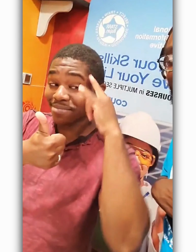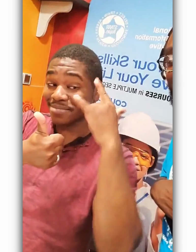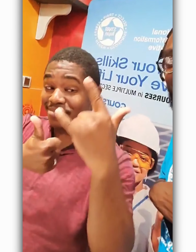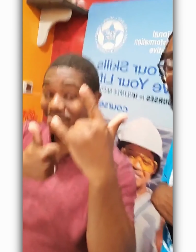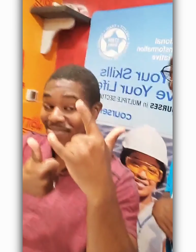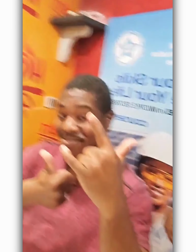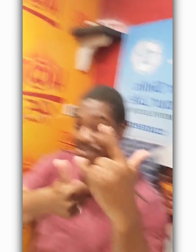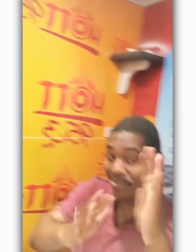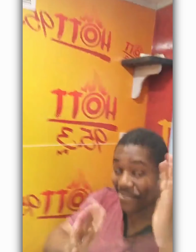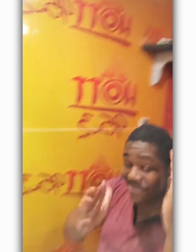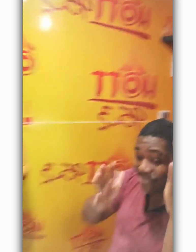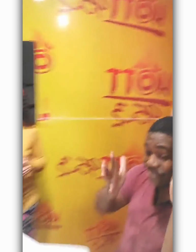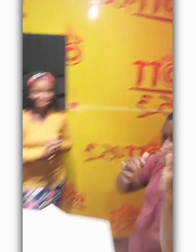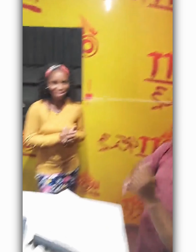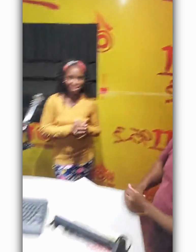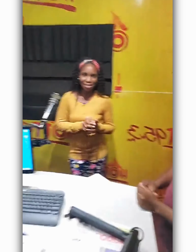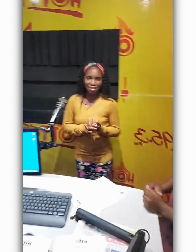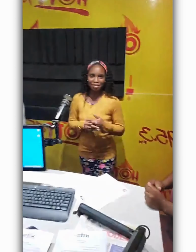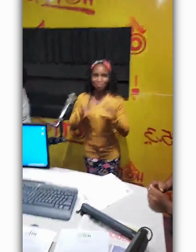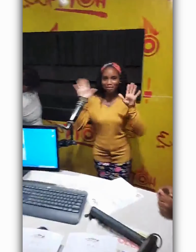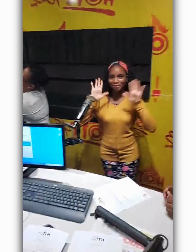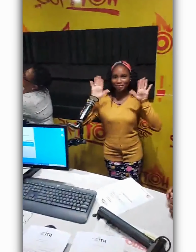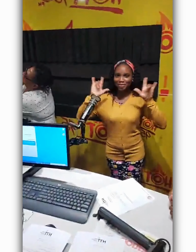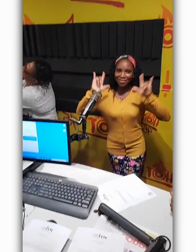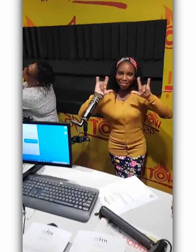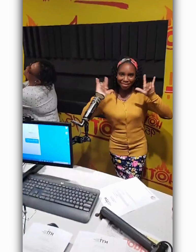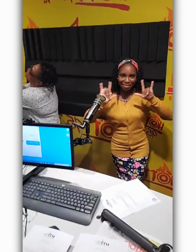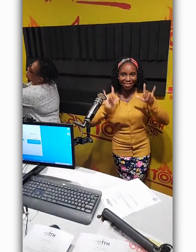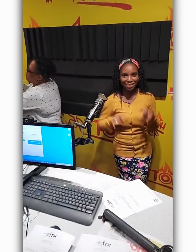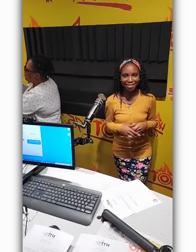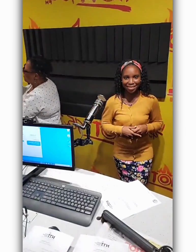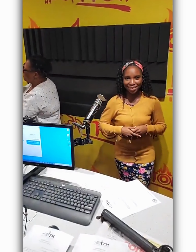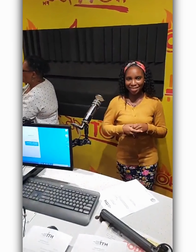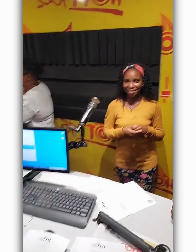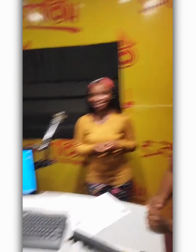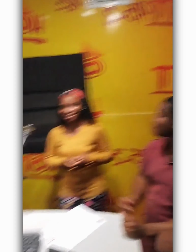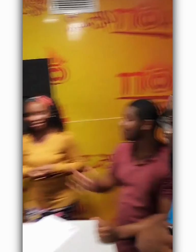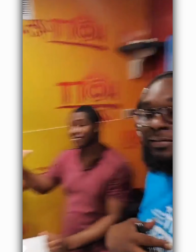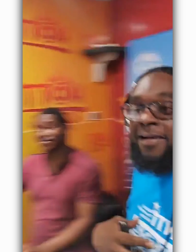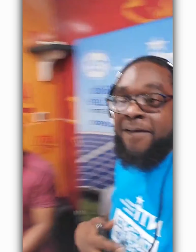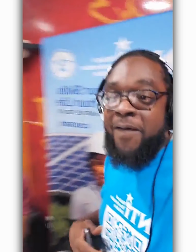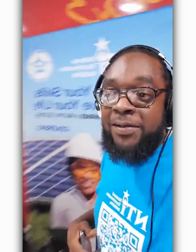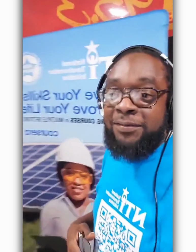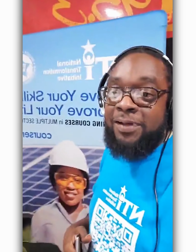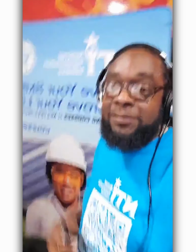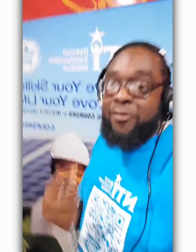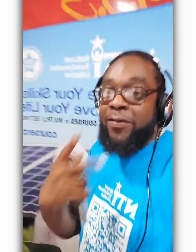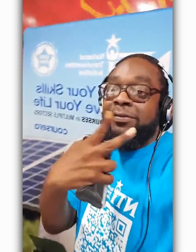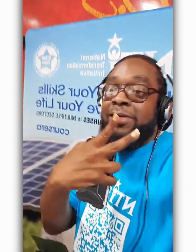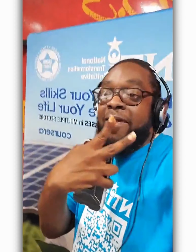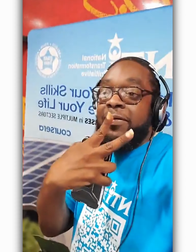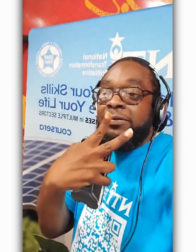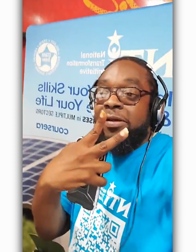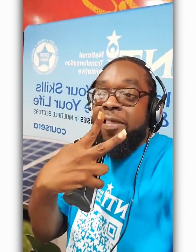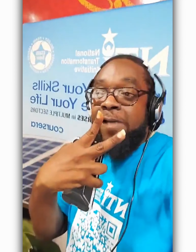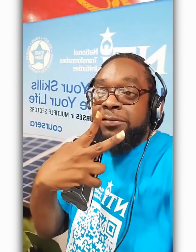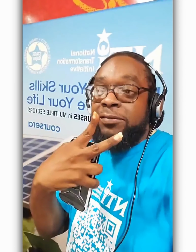With the knowledge and skills to the citizens of good character, confident and creative. The angels